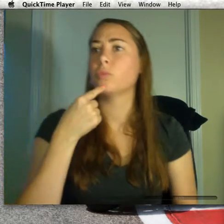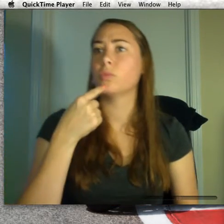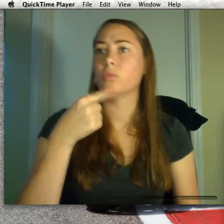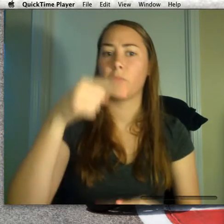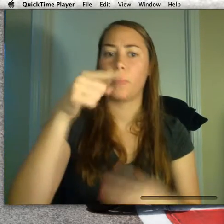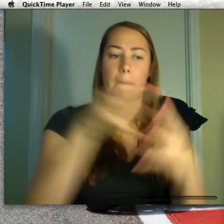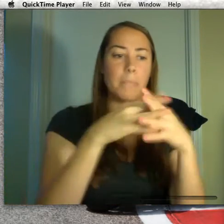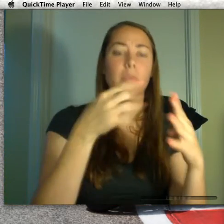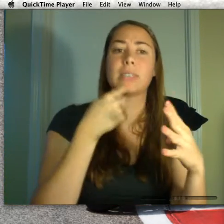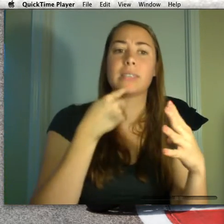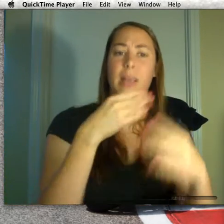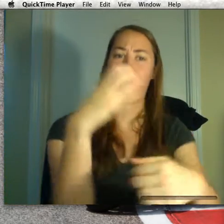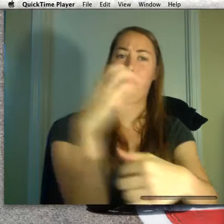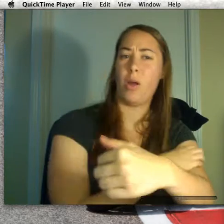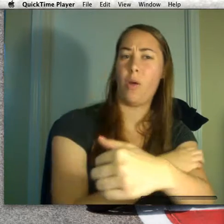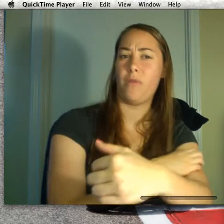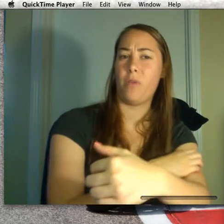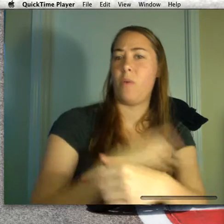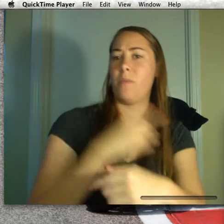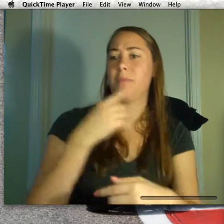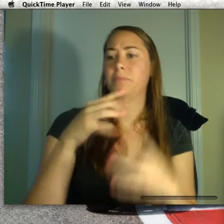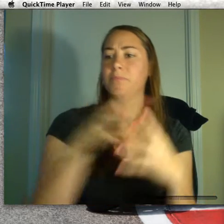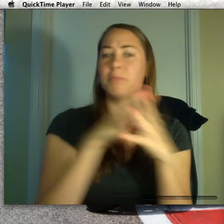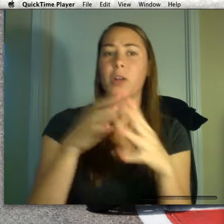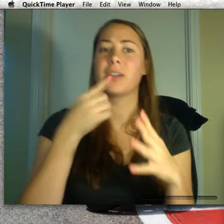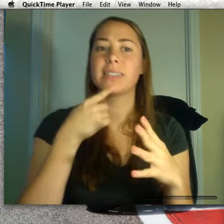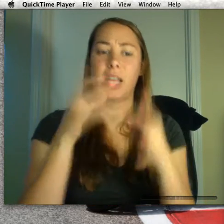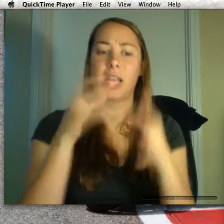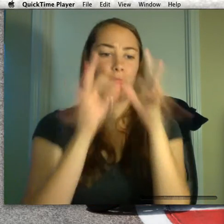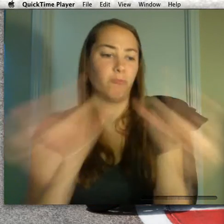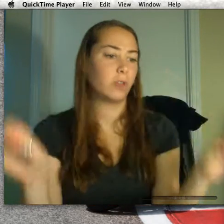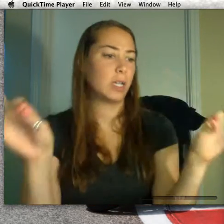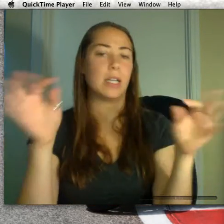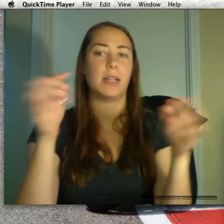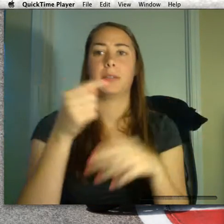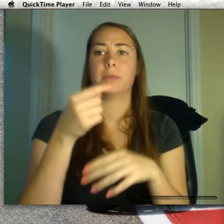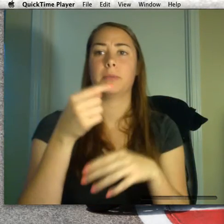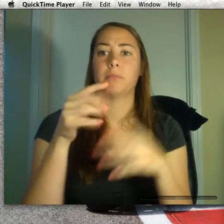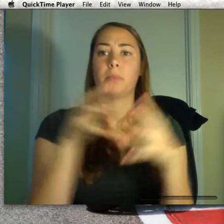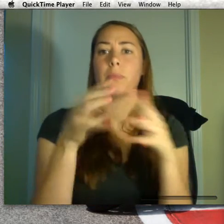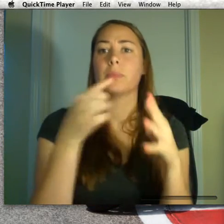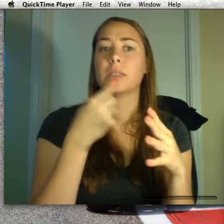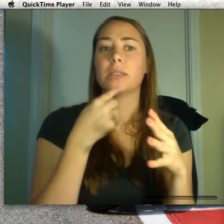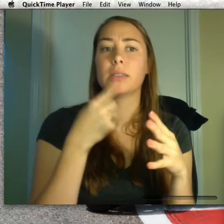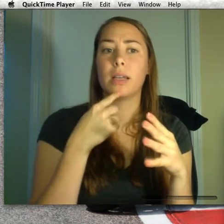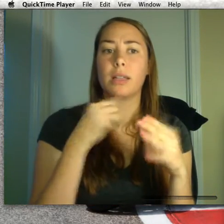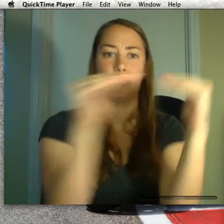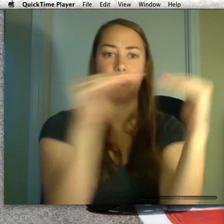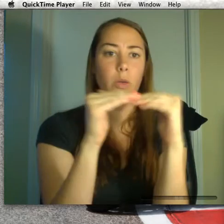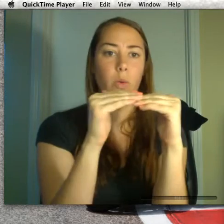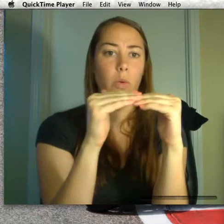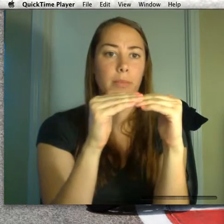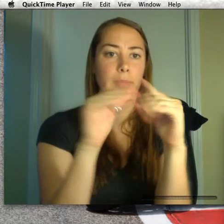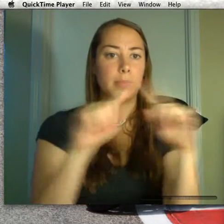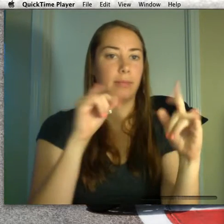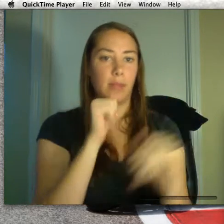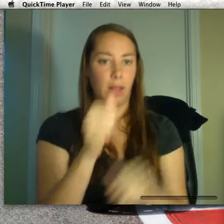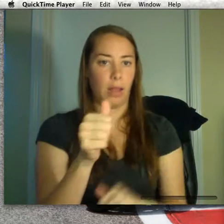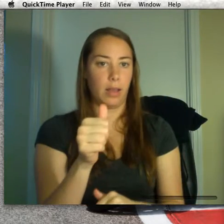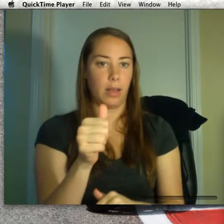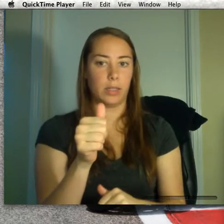hire. Workers should work and get paid and get benefits for the work that they do. You are the heart of our